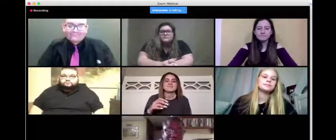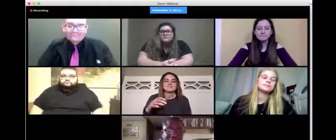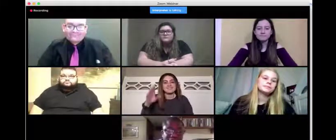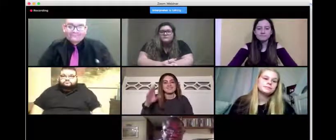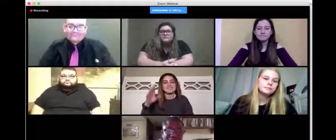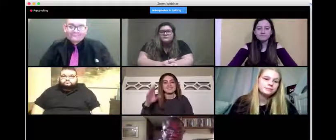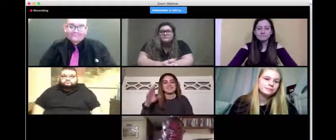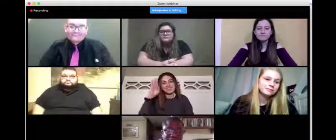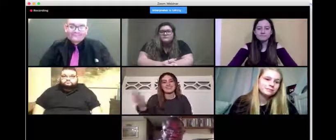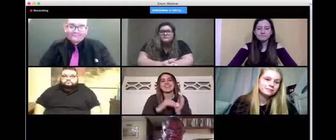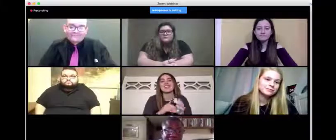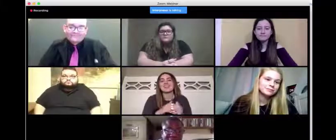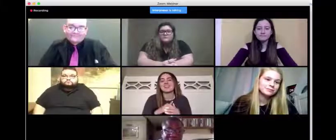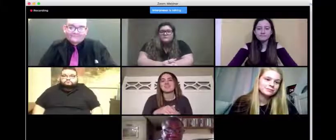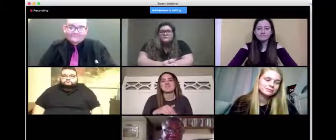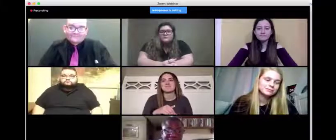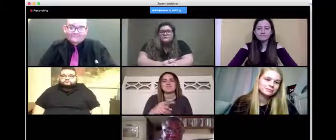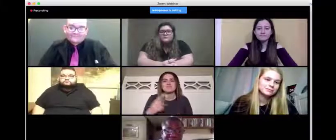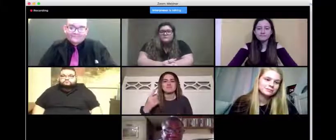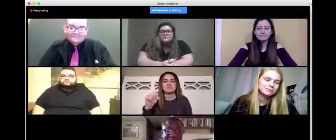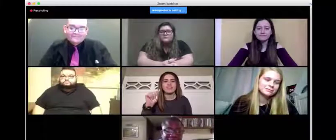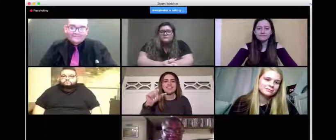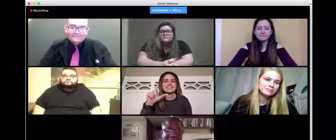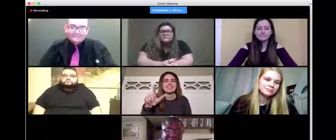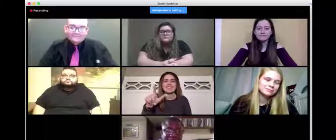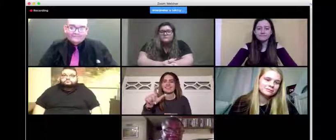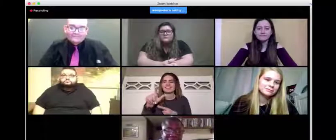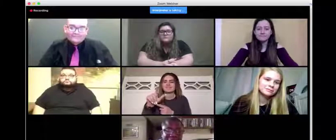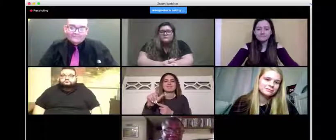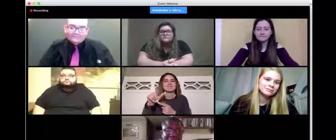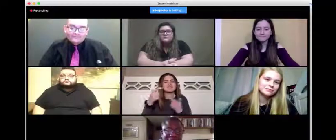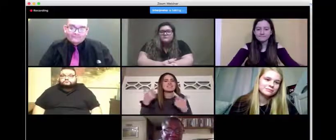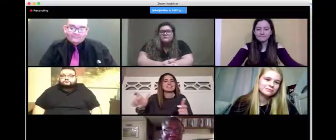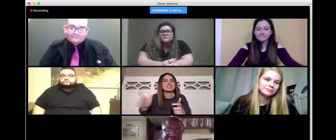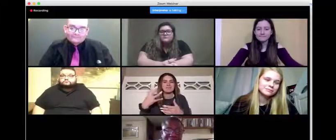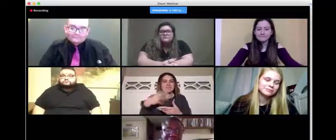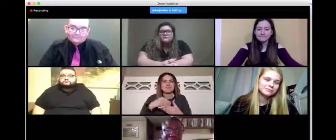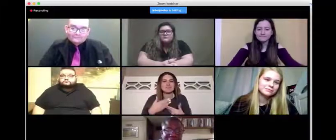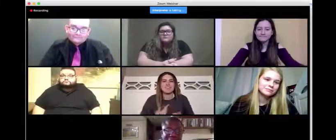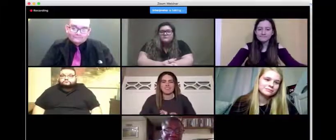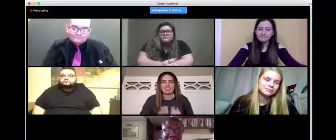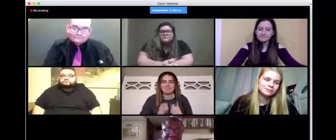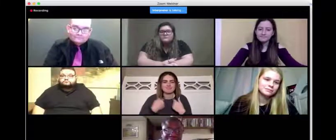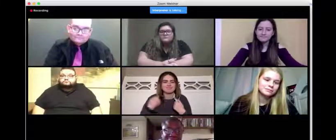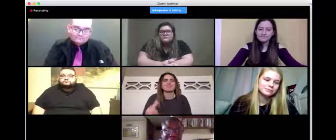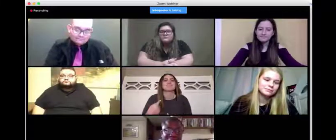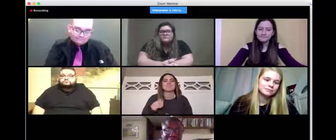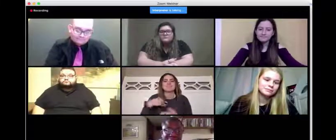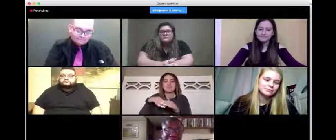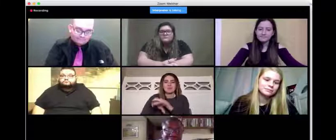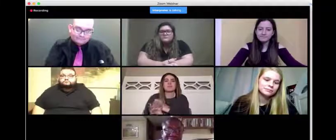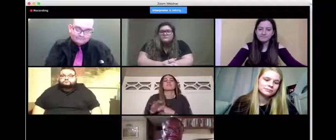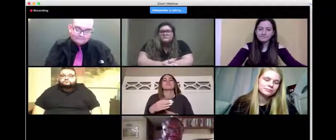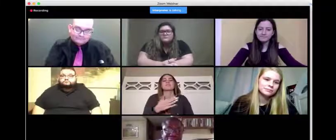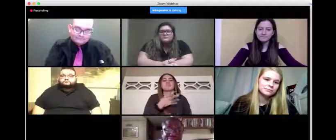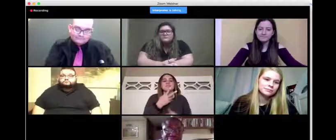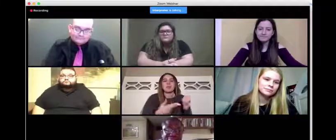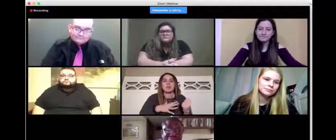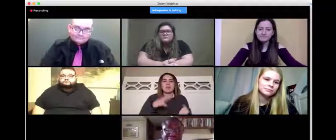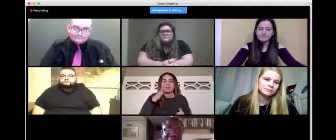ASL, wow, it's really a huge part of my life. Both of my parents are deaf, so that's our main form of communication, and